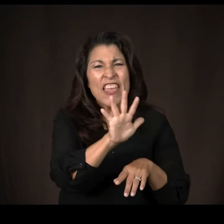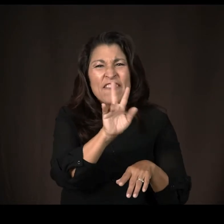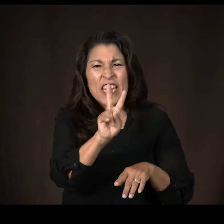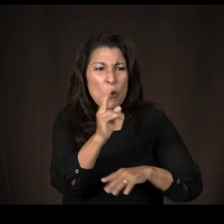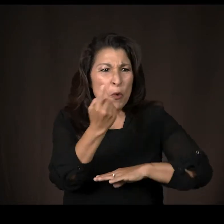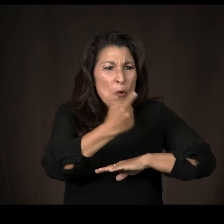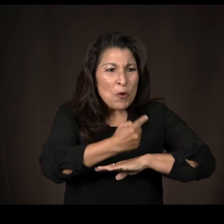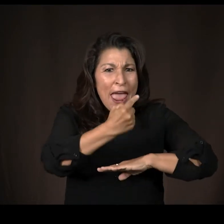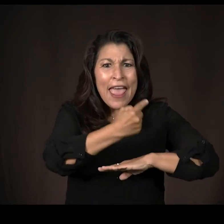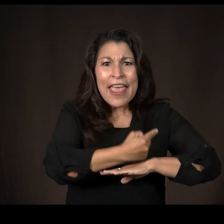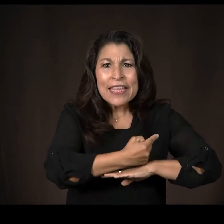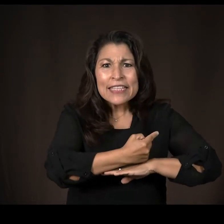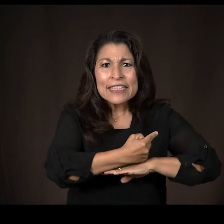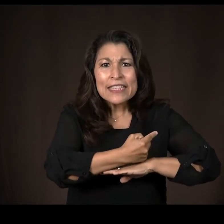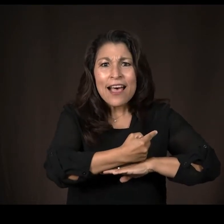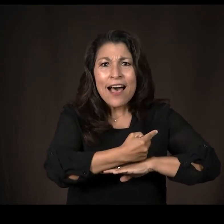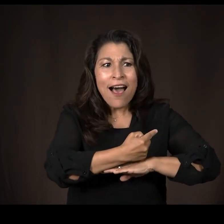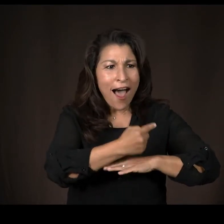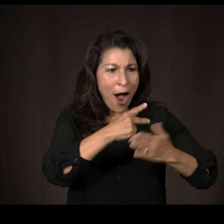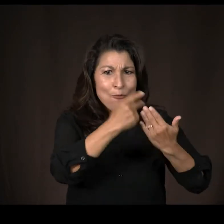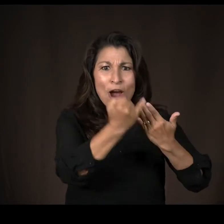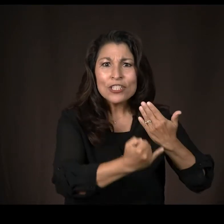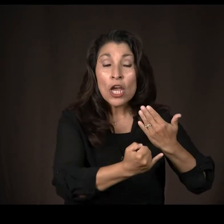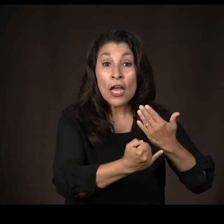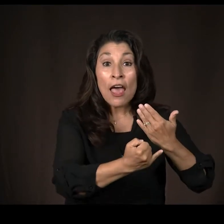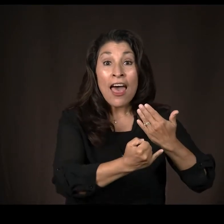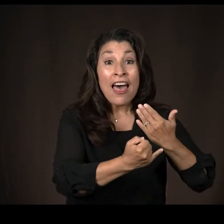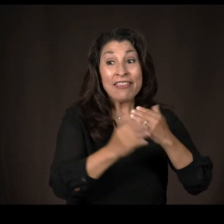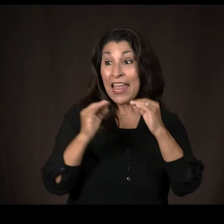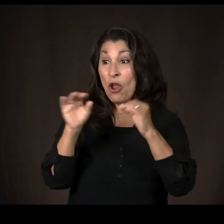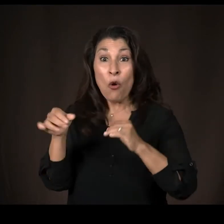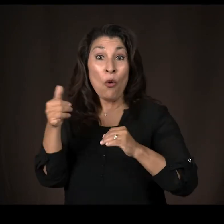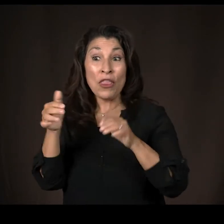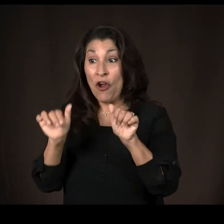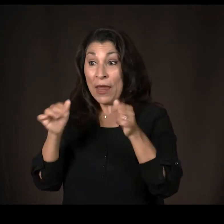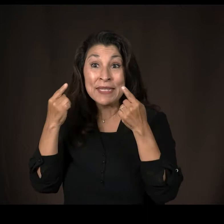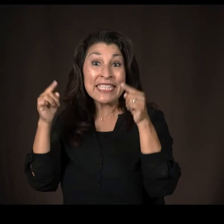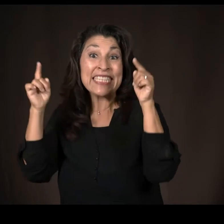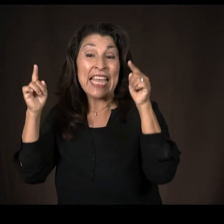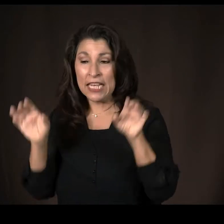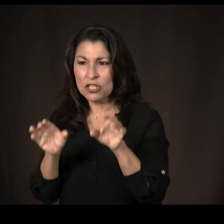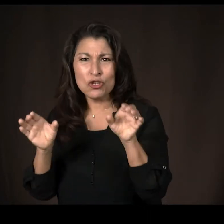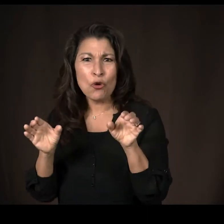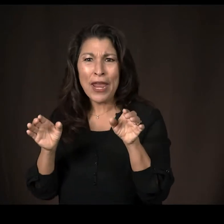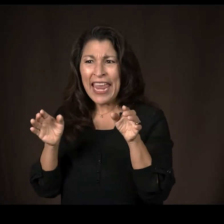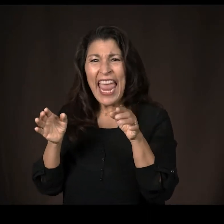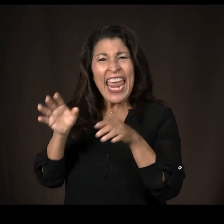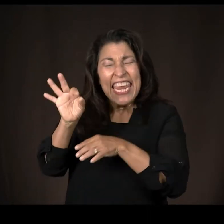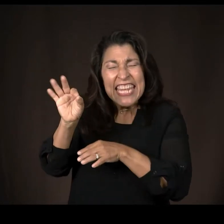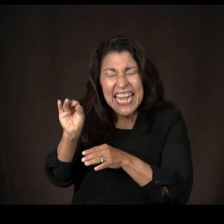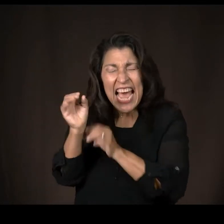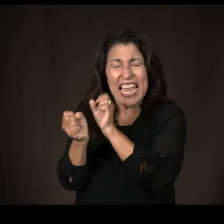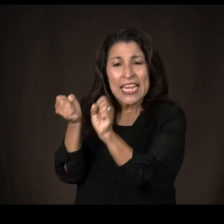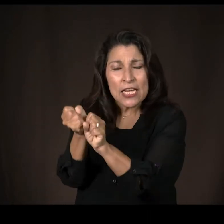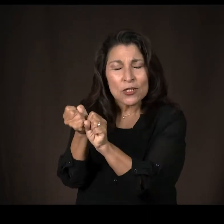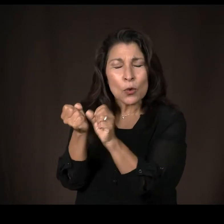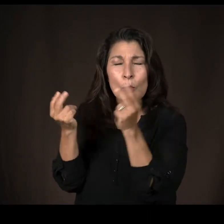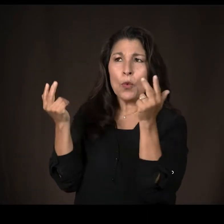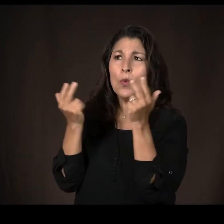52 days, a project that no one else had succeeded in doing in 90